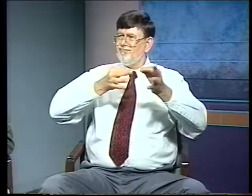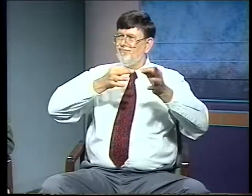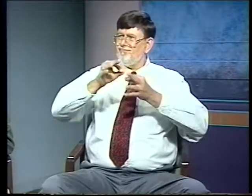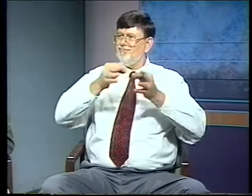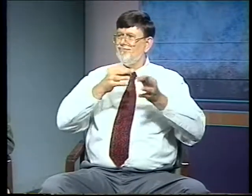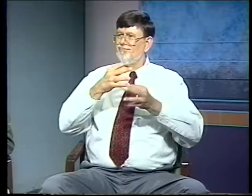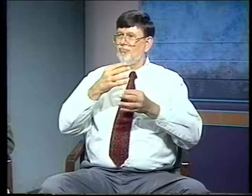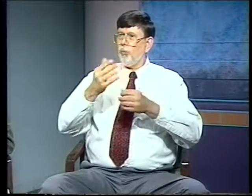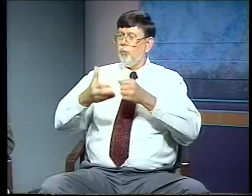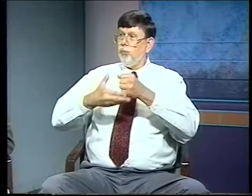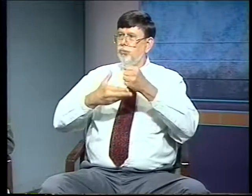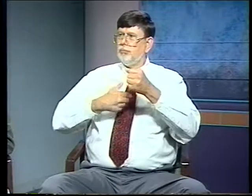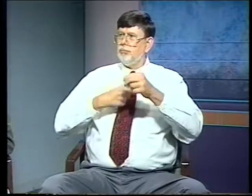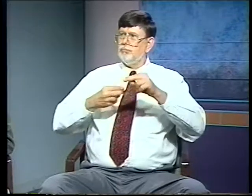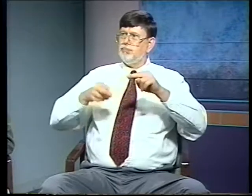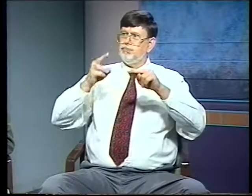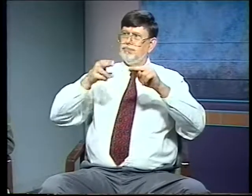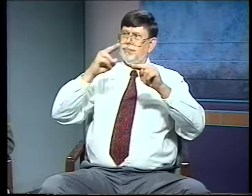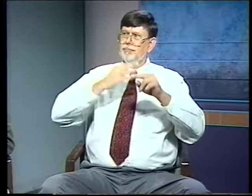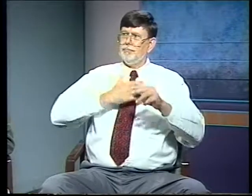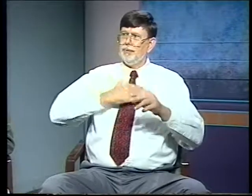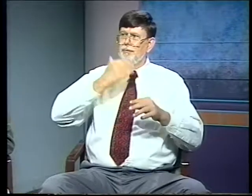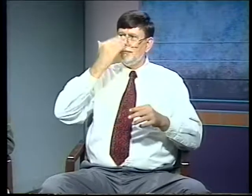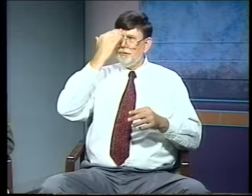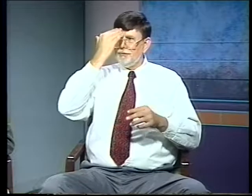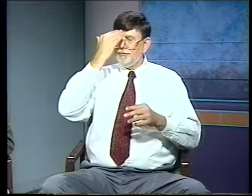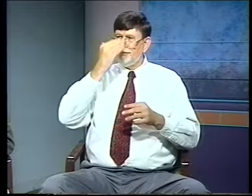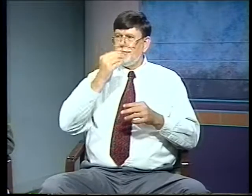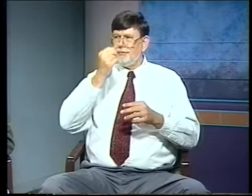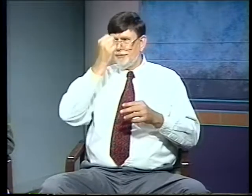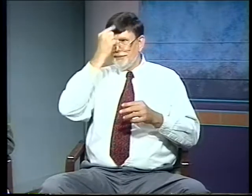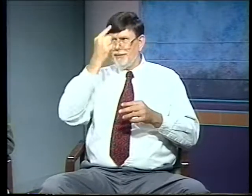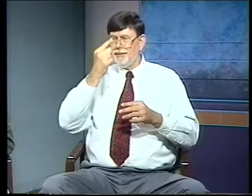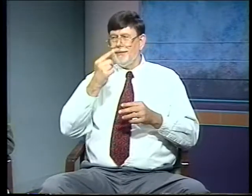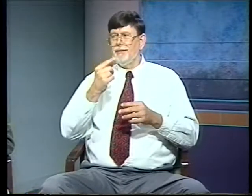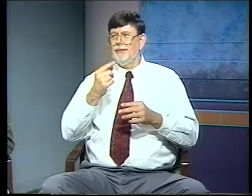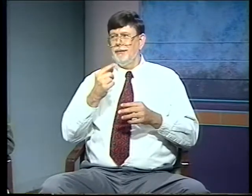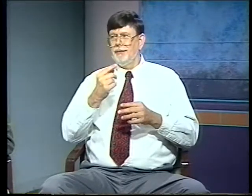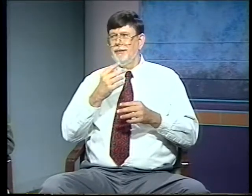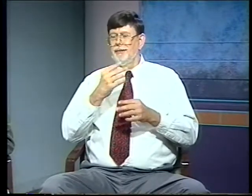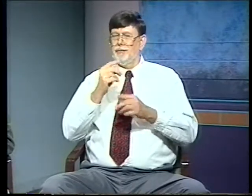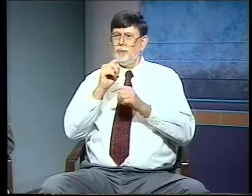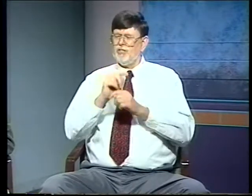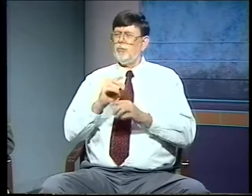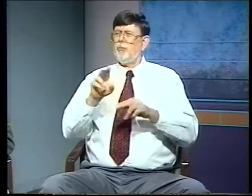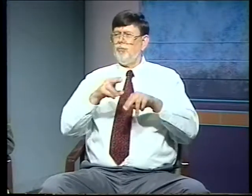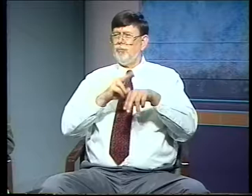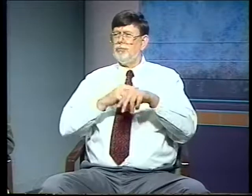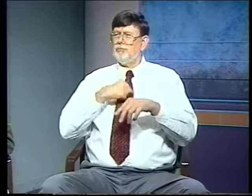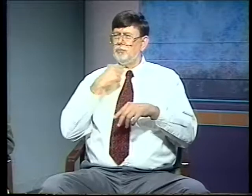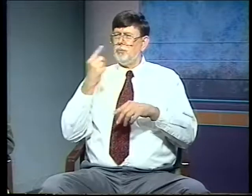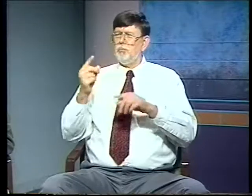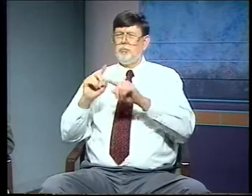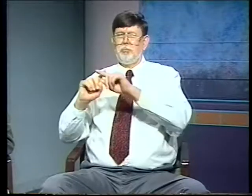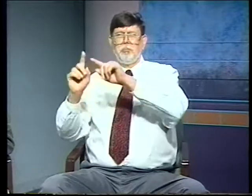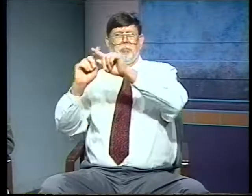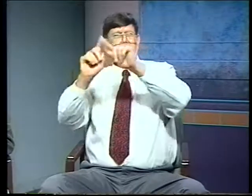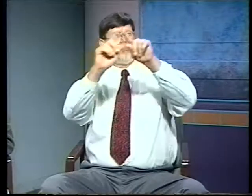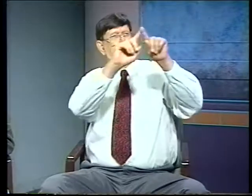got out into the world, to be able to explain things clearly in a manner that I could understand. And